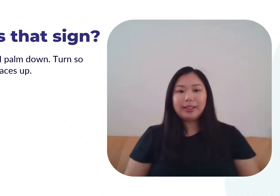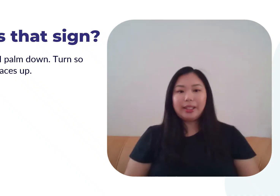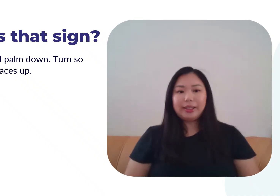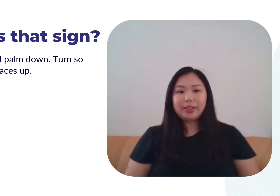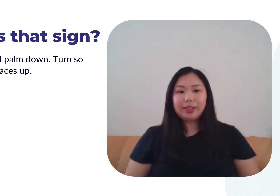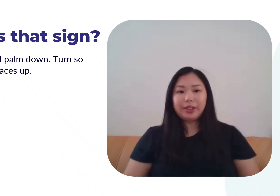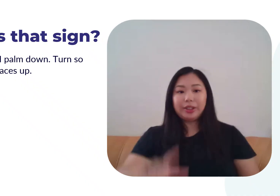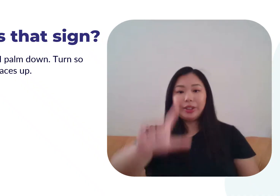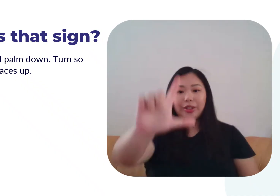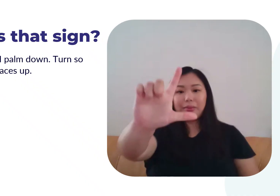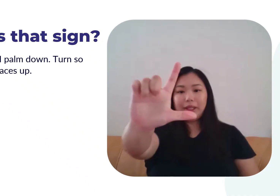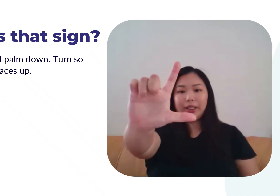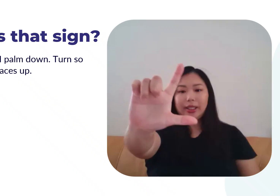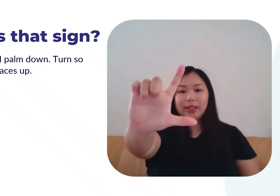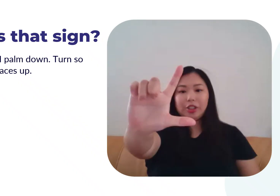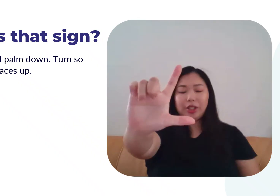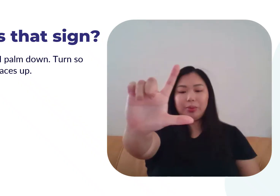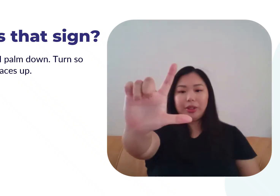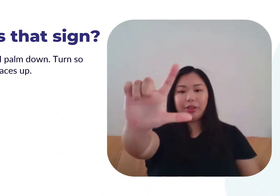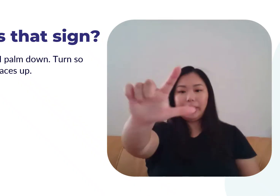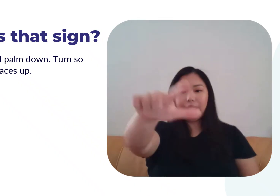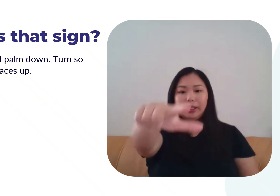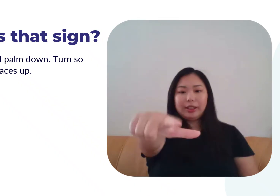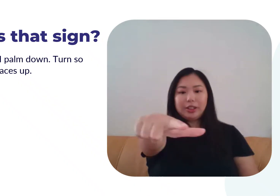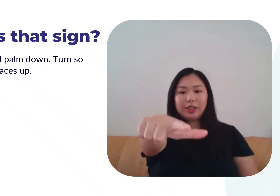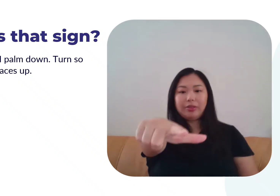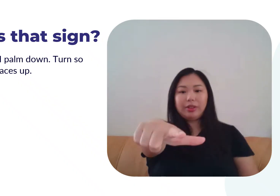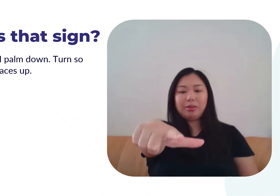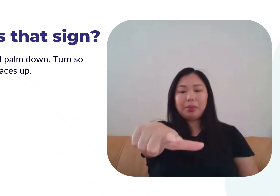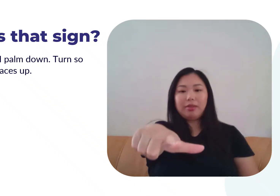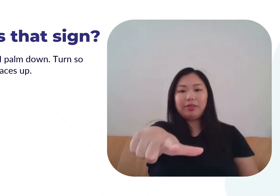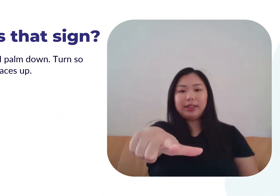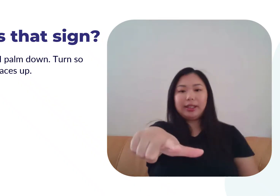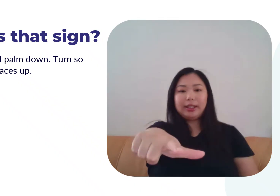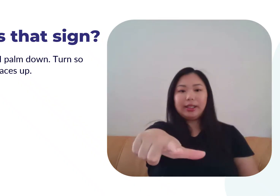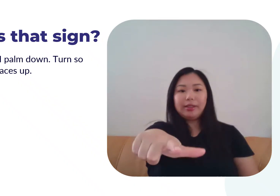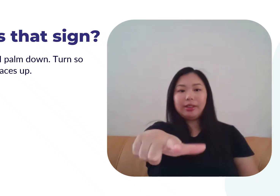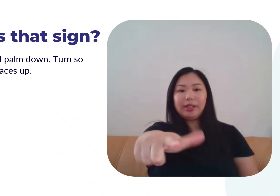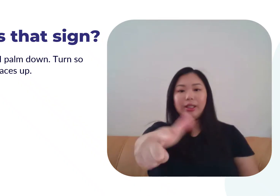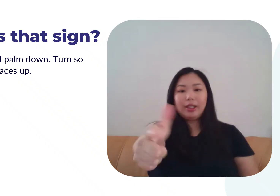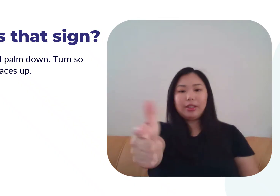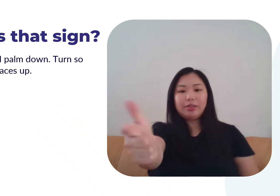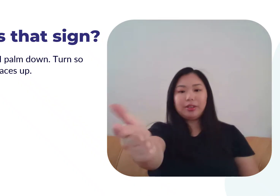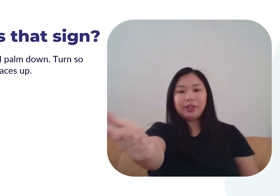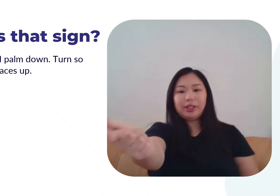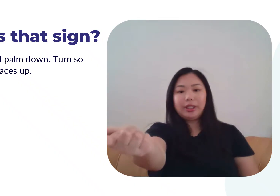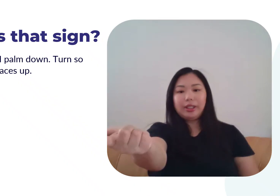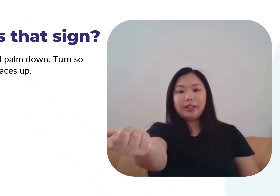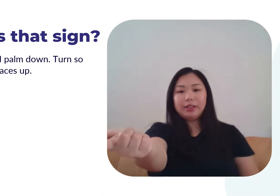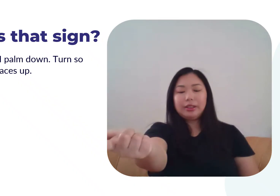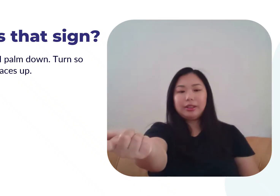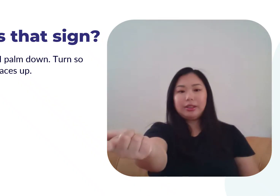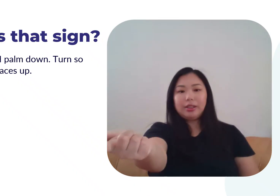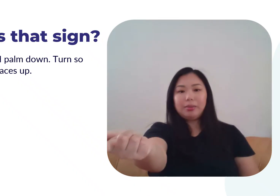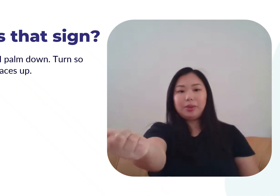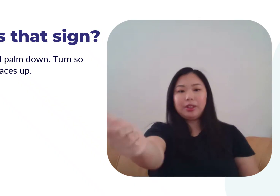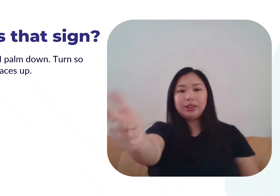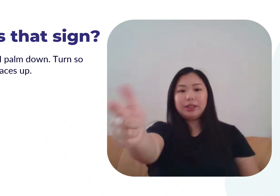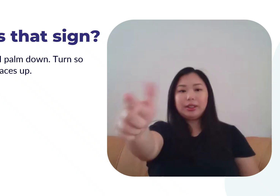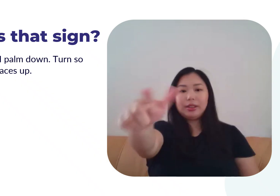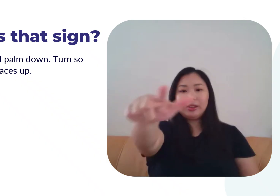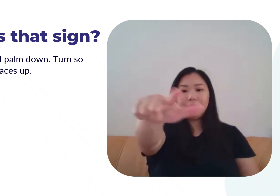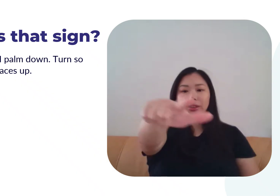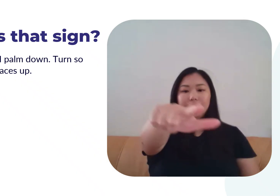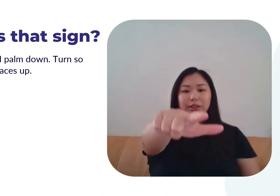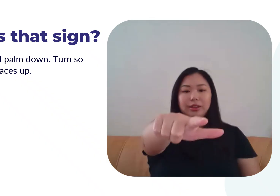The sign is turn. You make an L shape with your hand and start with your palm facing down and rotate